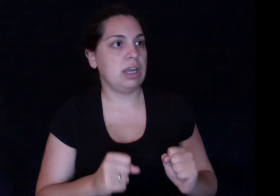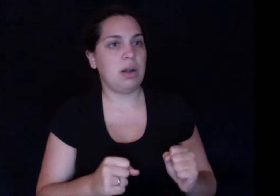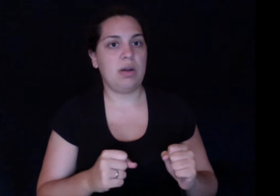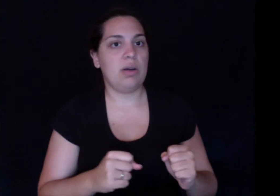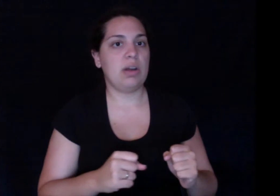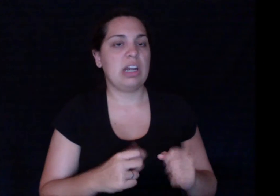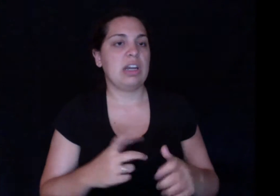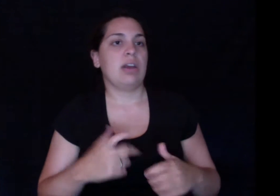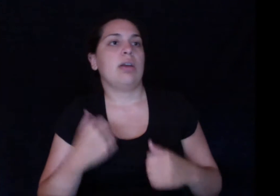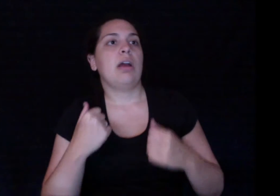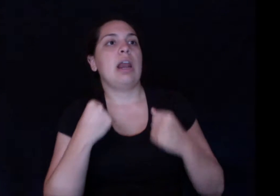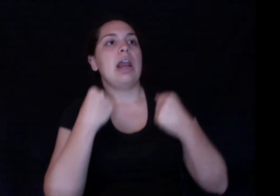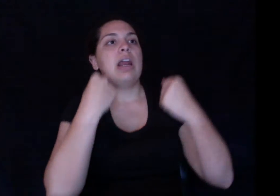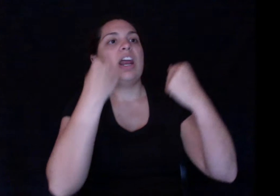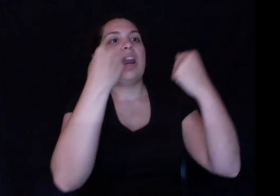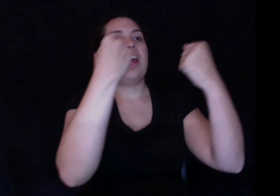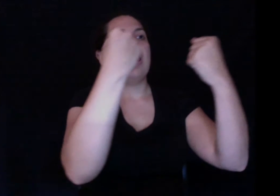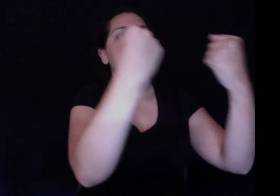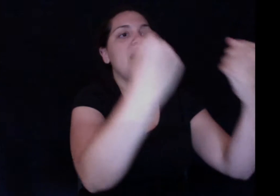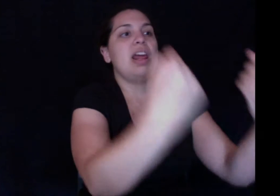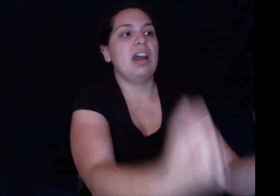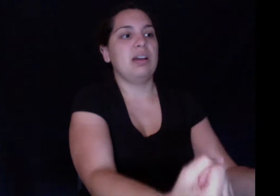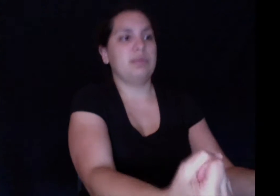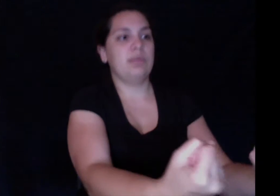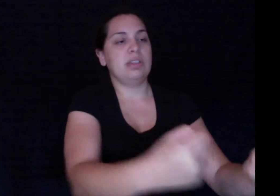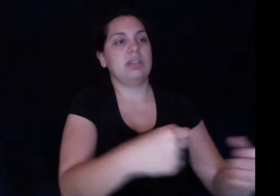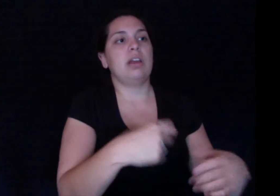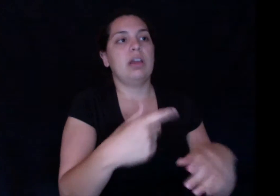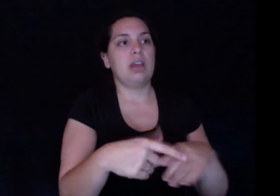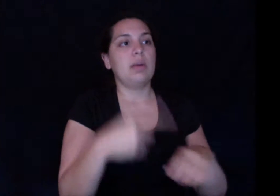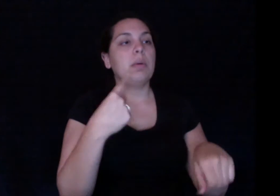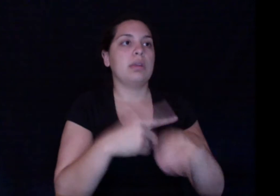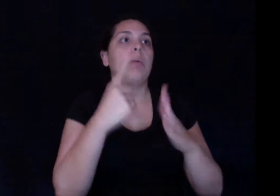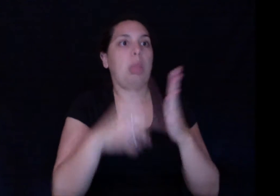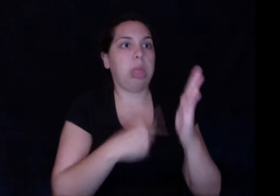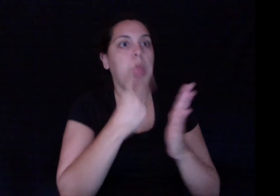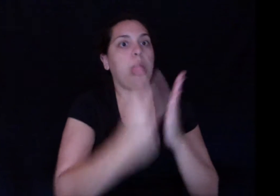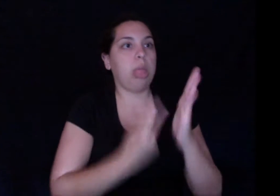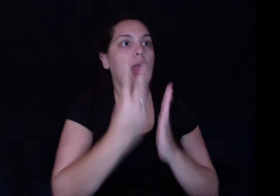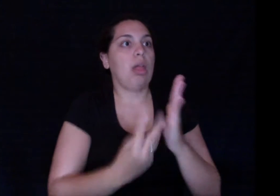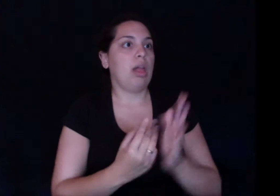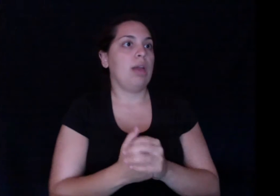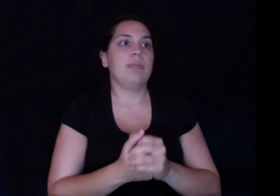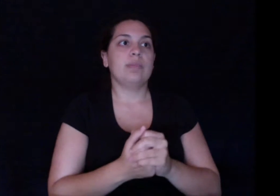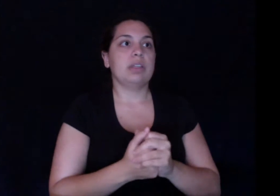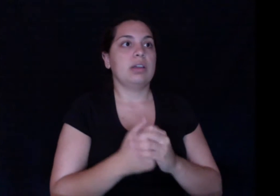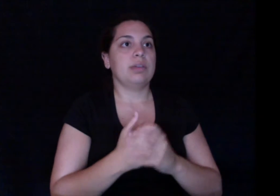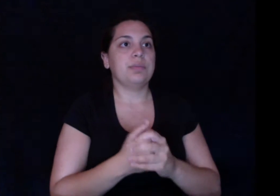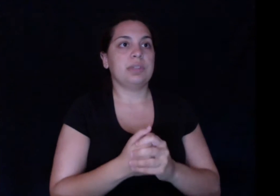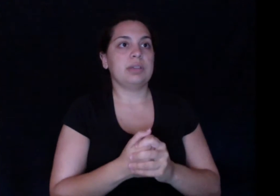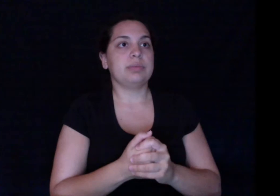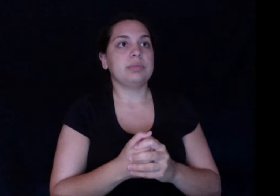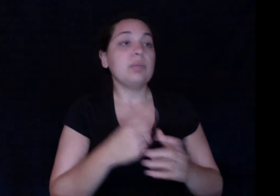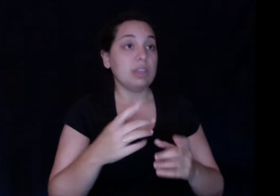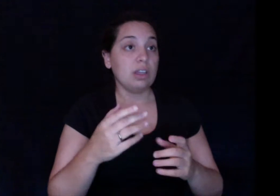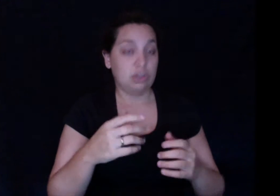someone else's life and family. Only 3% of Australians donate blood of any kind, and yet 87% of Australians are going to need a